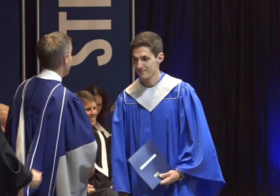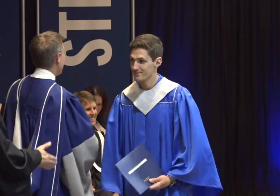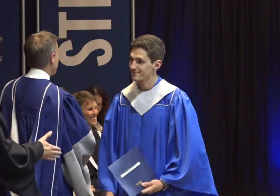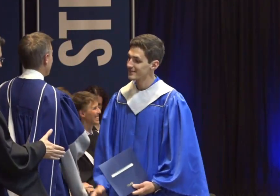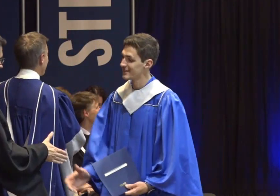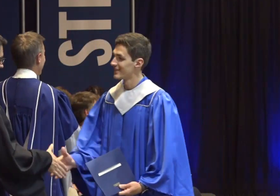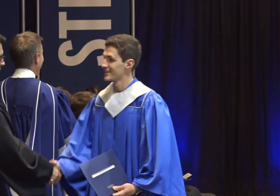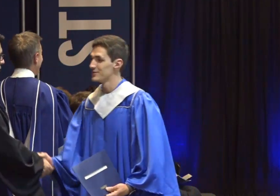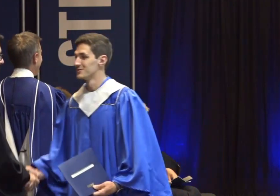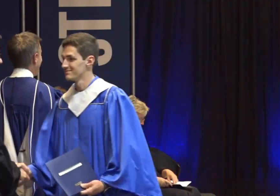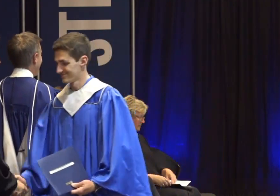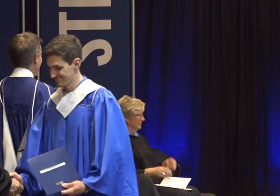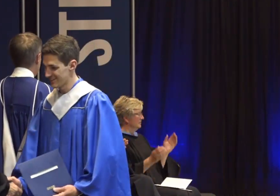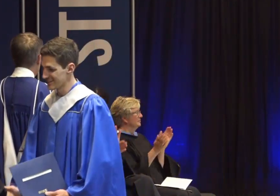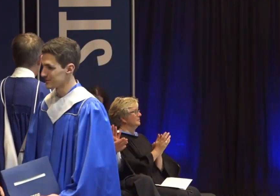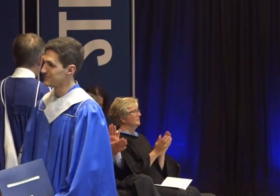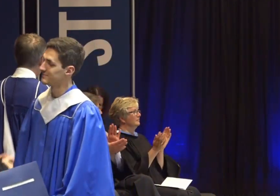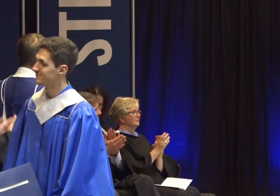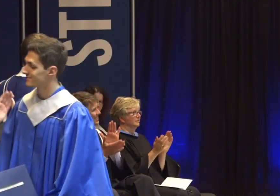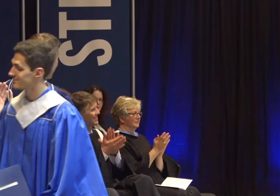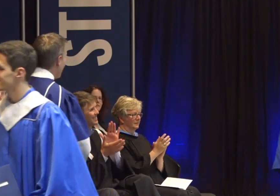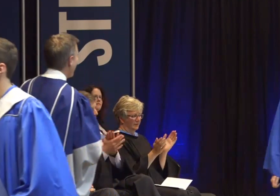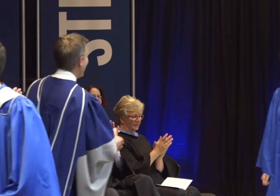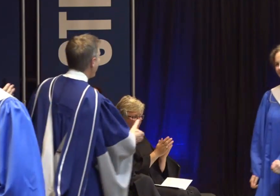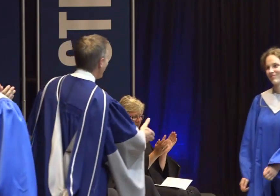Eva Ernst Honors.